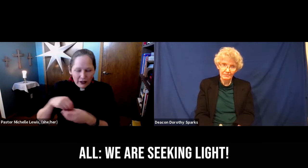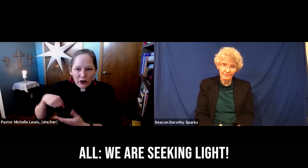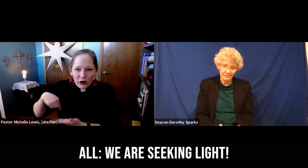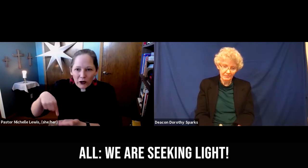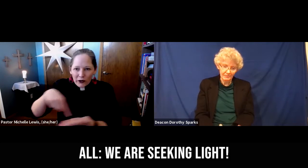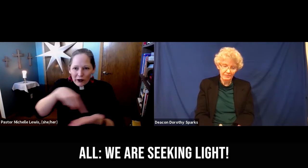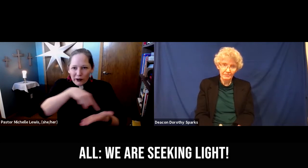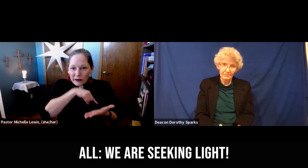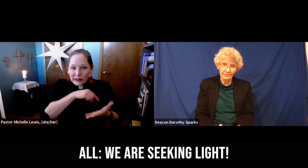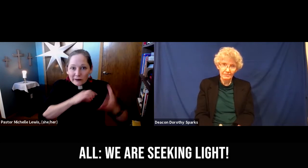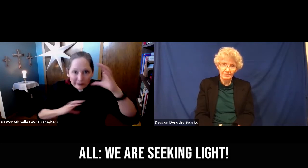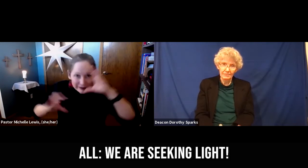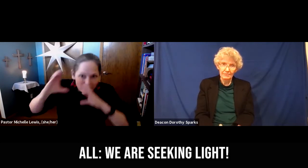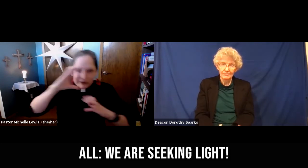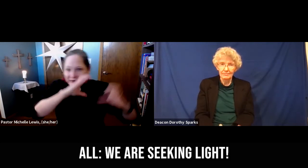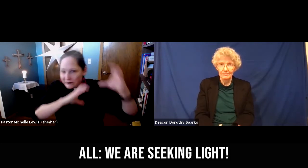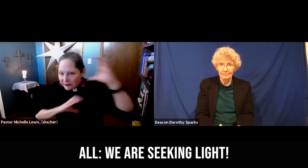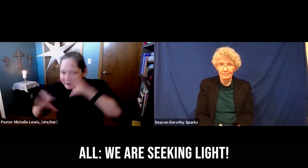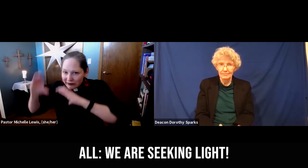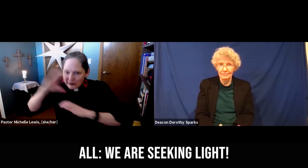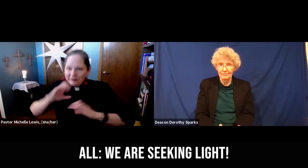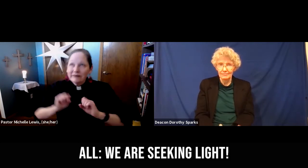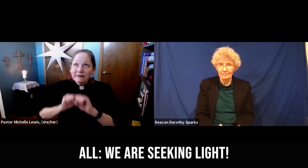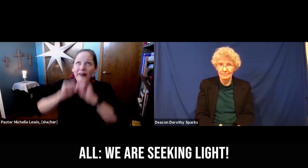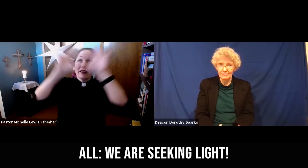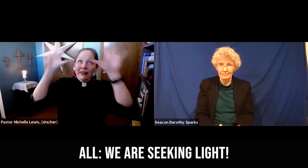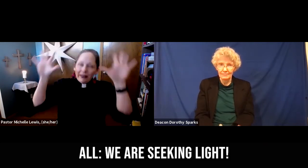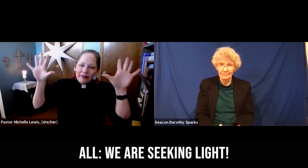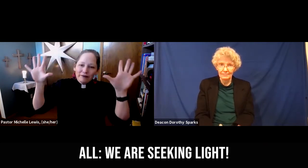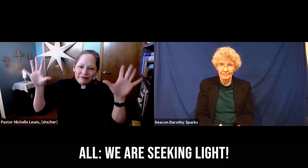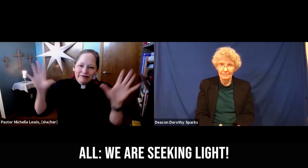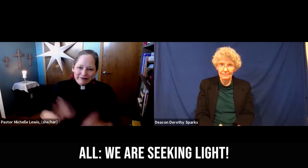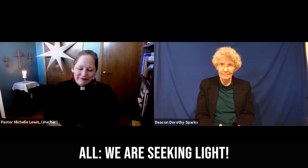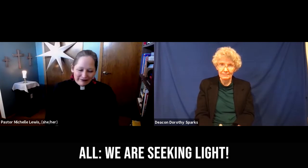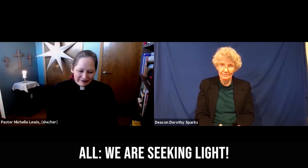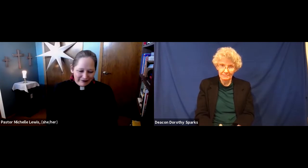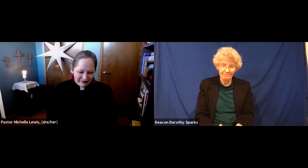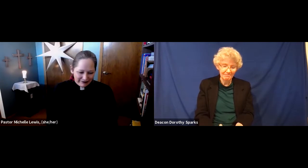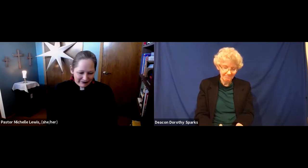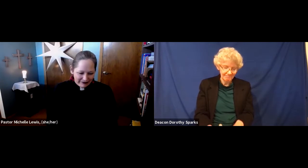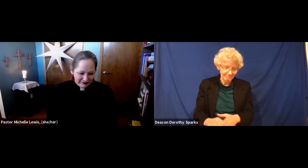please follow along. We are seeking light.